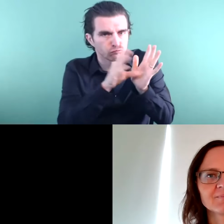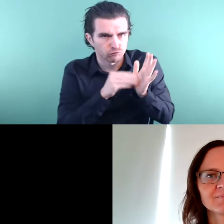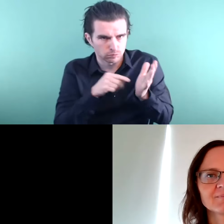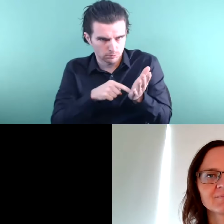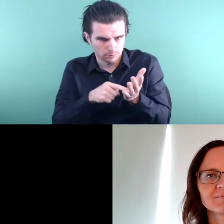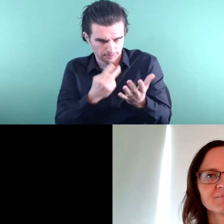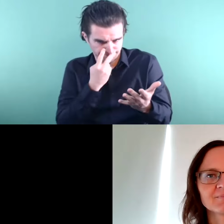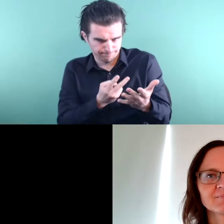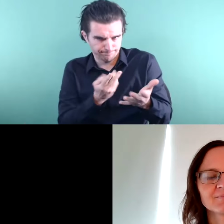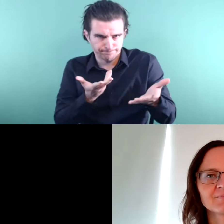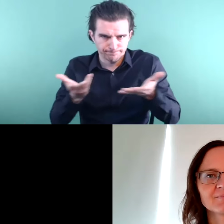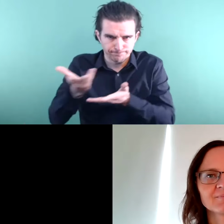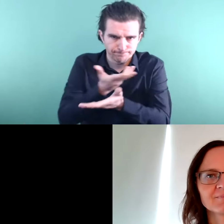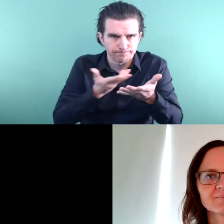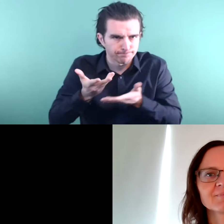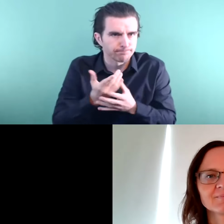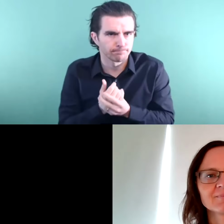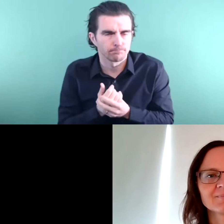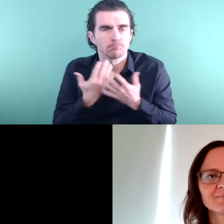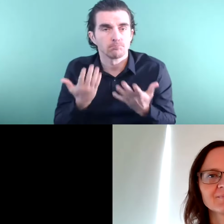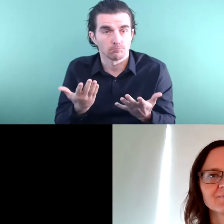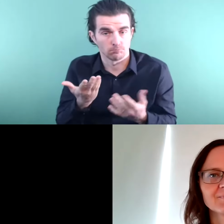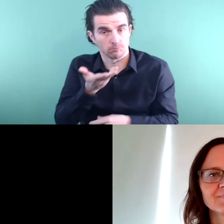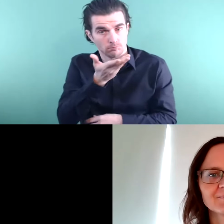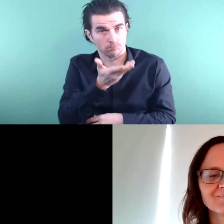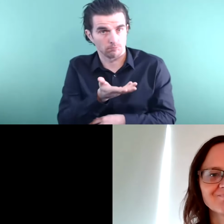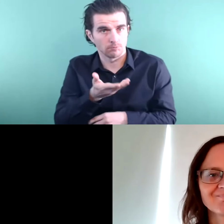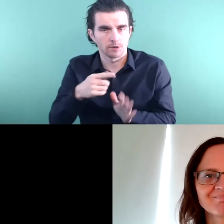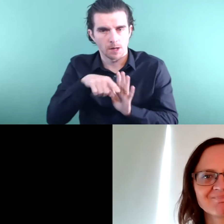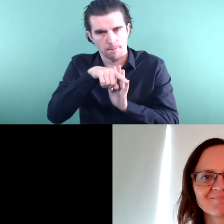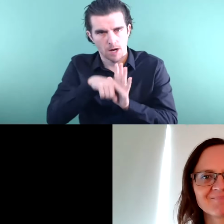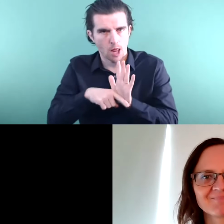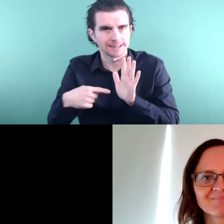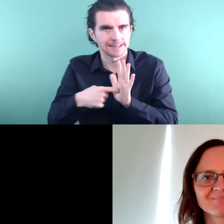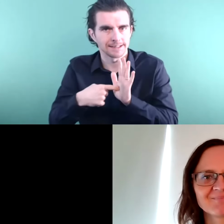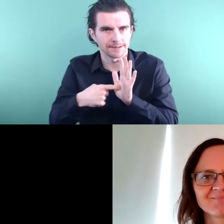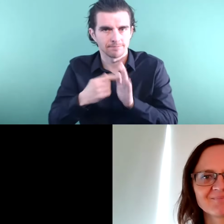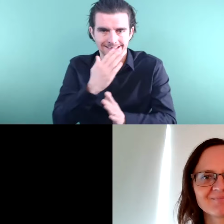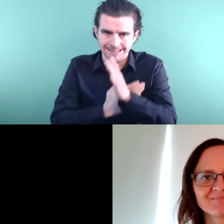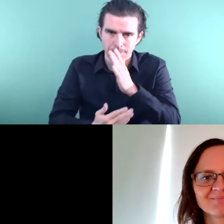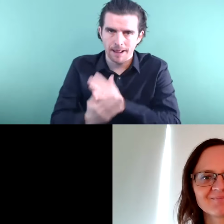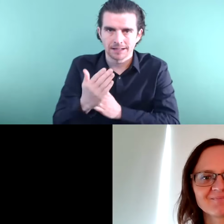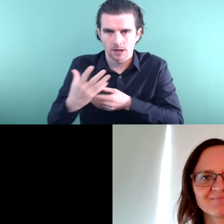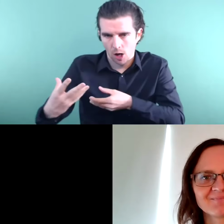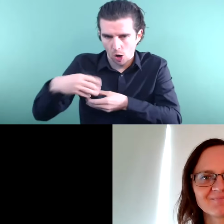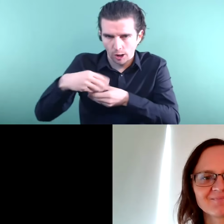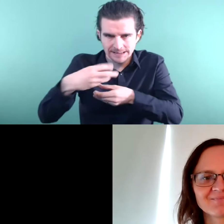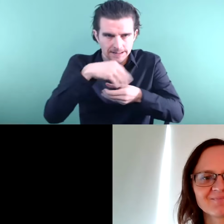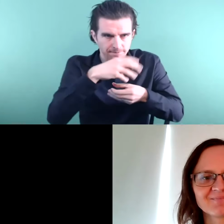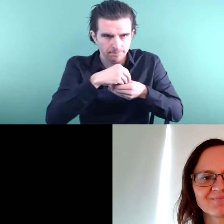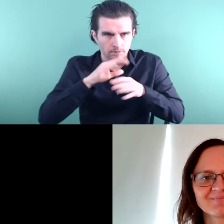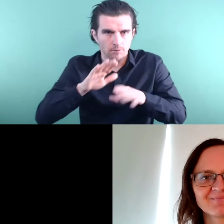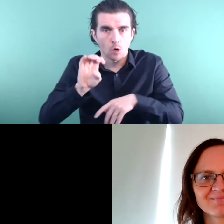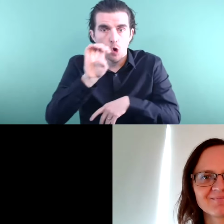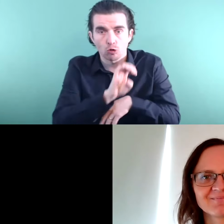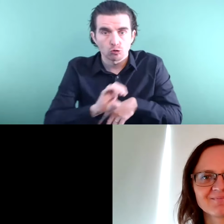service, not only in disability, but before also in other capacities. So she has quite a large experience of using evidence